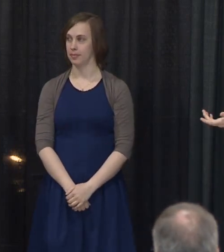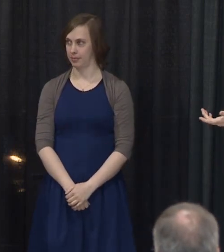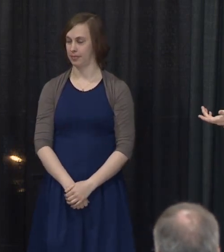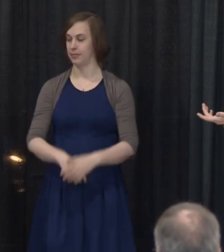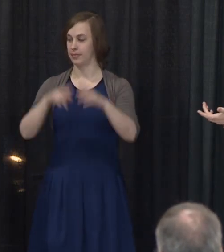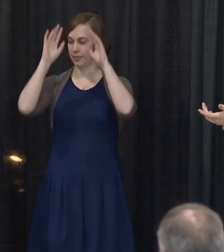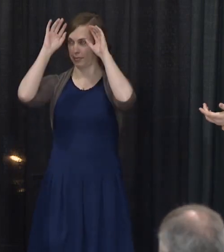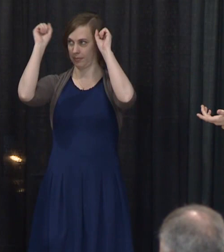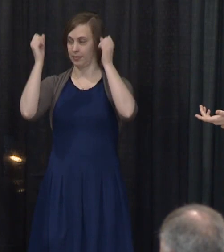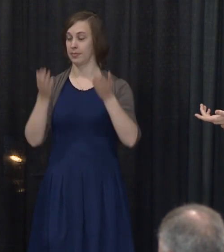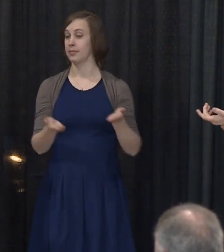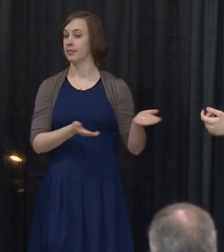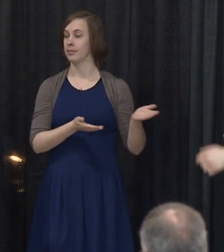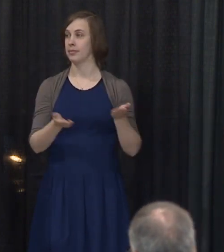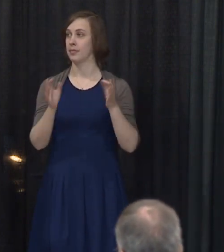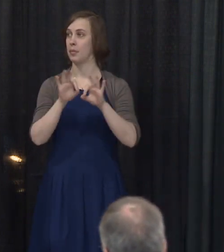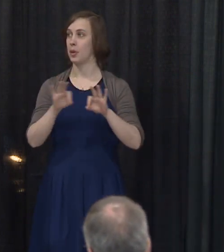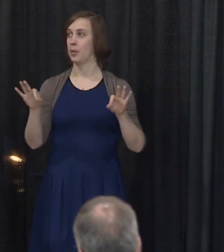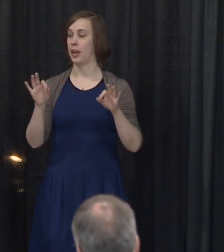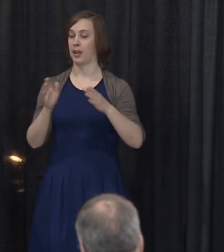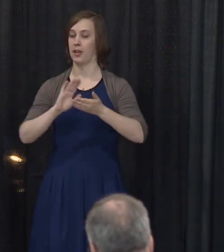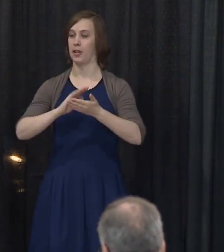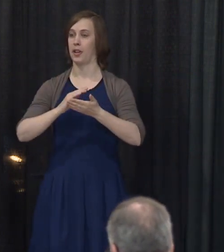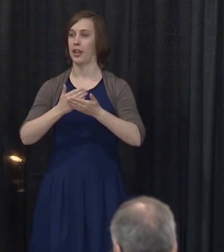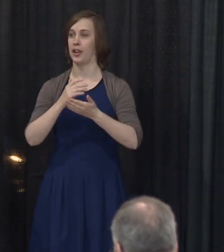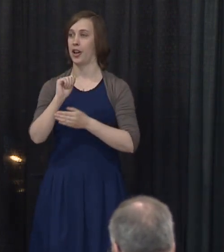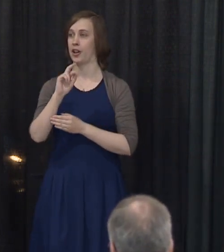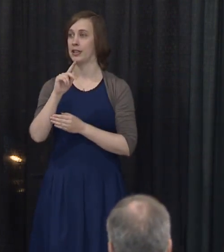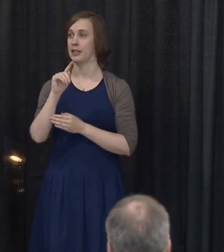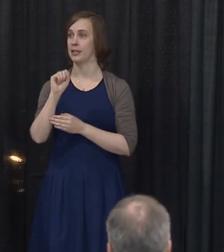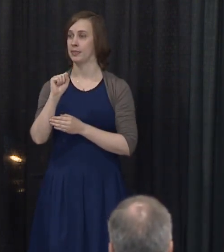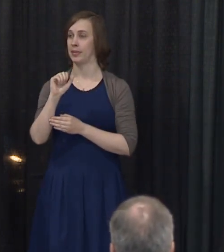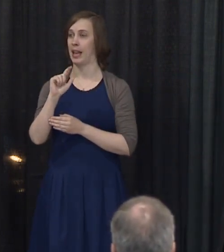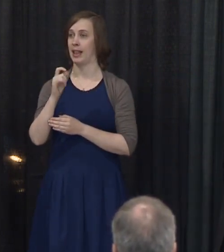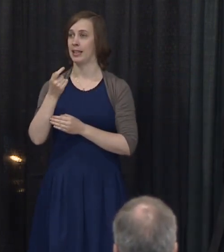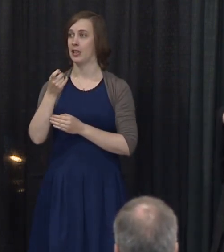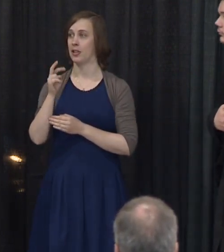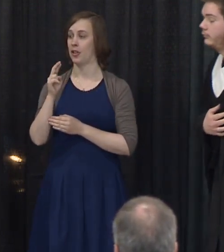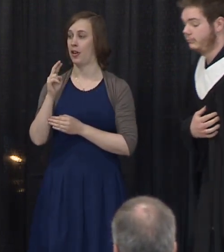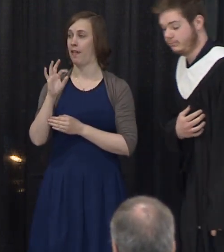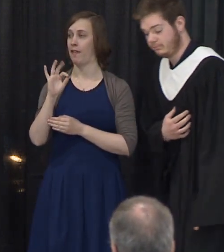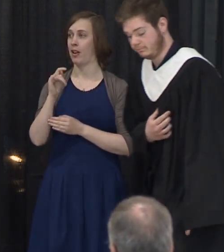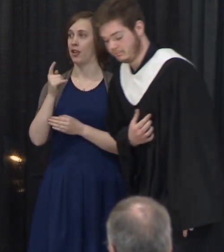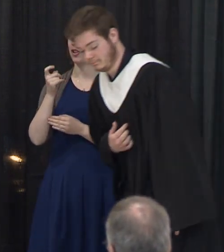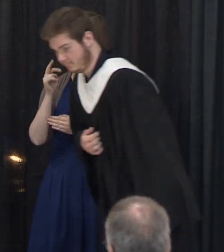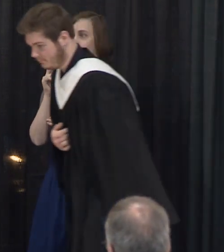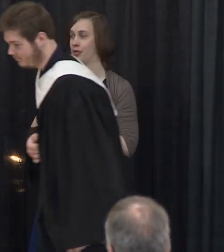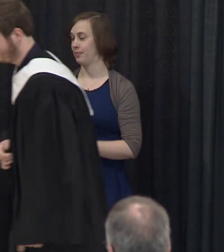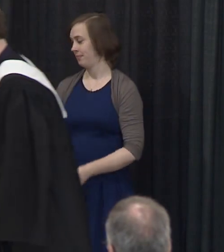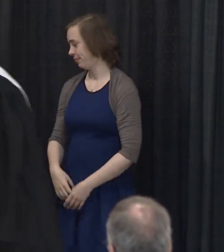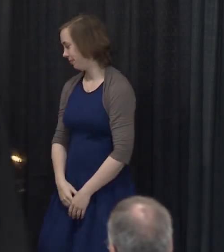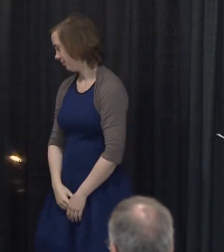Mr. President, the candidates for the Diploma in Culinary Arts, Alexander Faulkner.